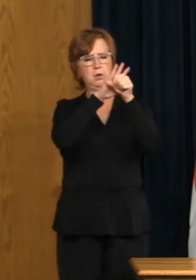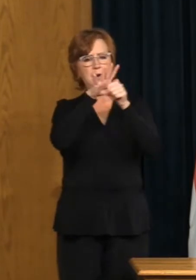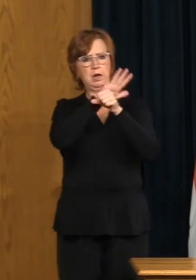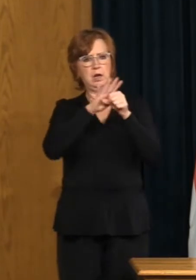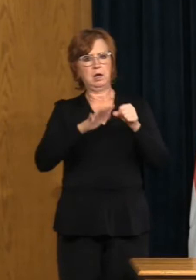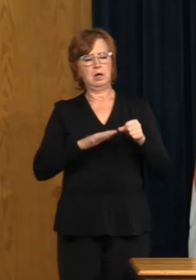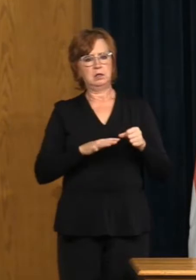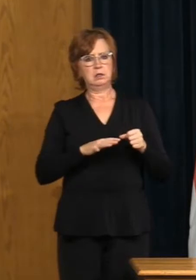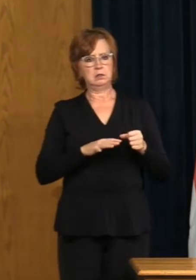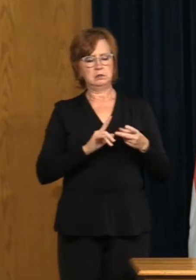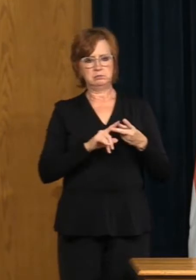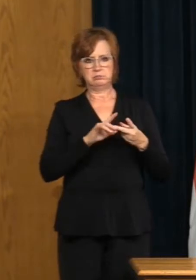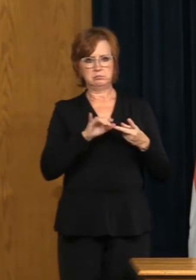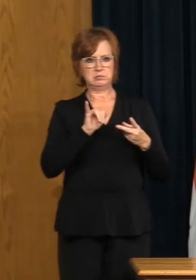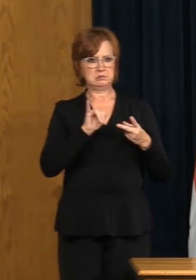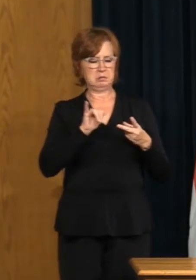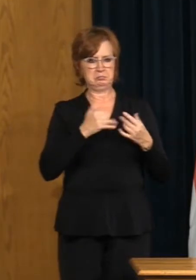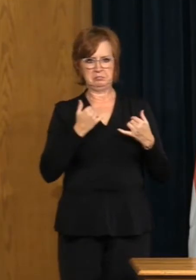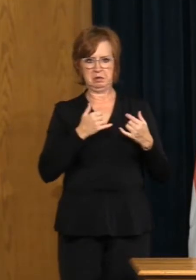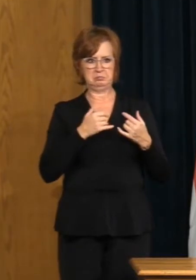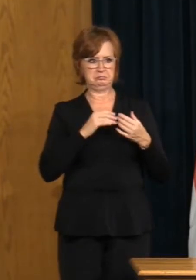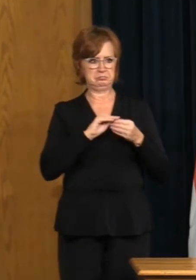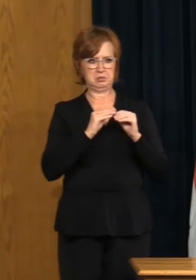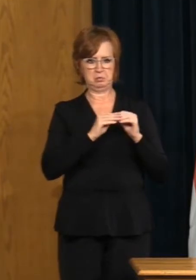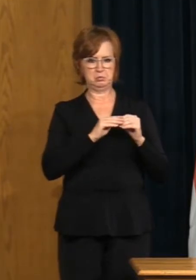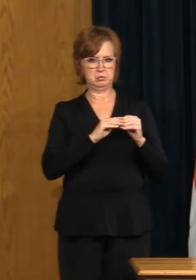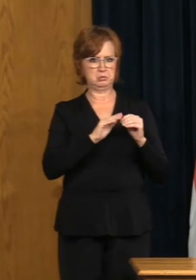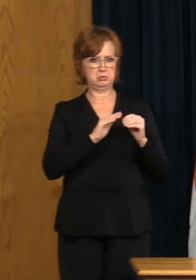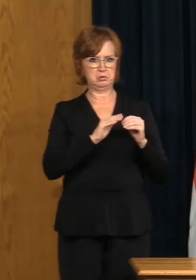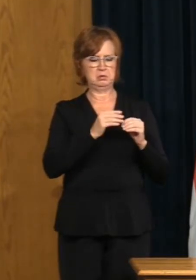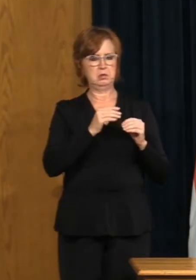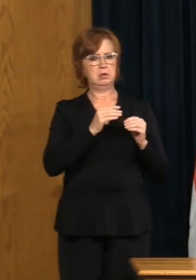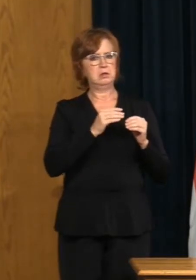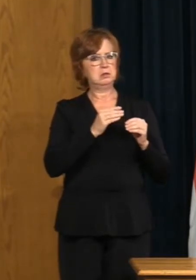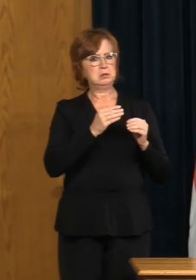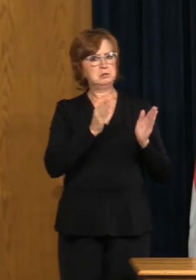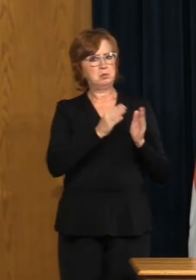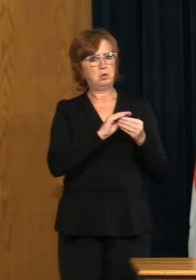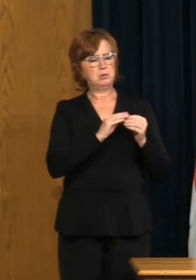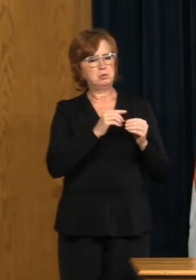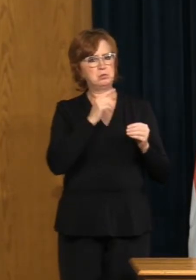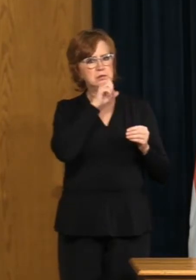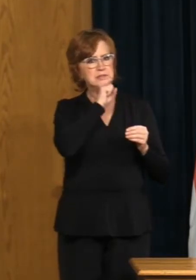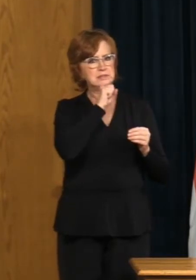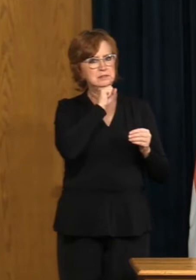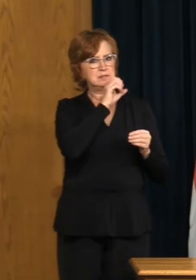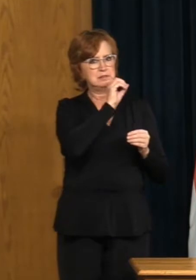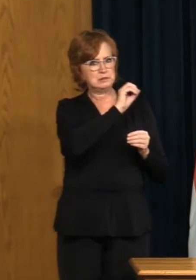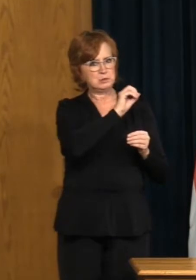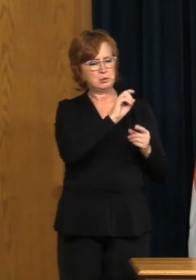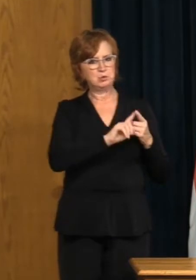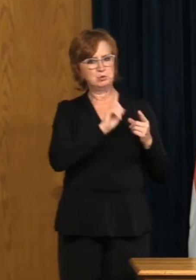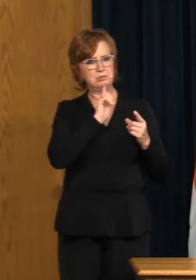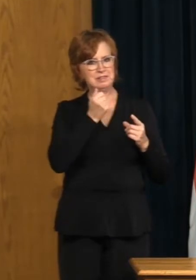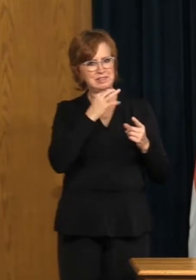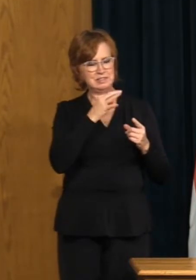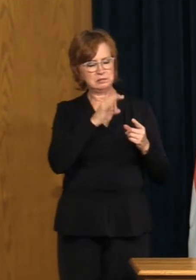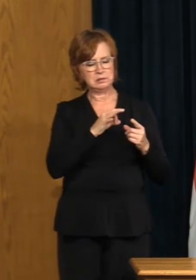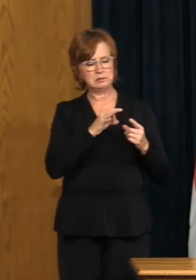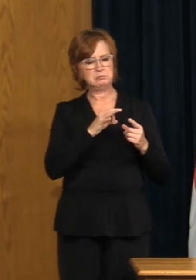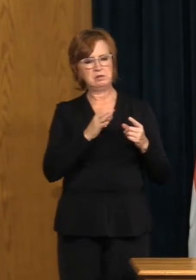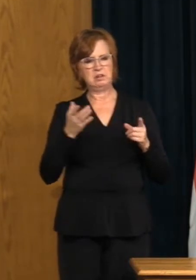summer, those case numbers have remained low, which is excellent. But now with schools opening, we are going to obviously look more closely